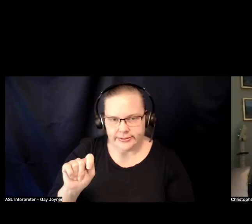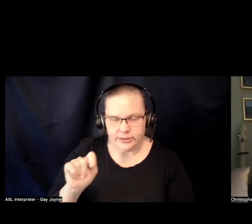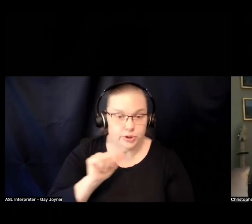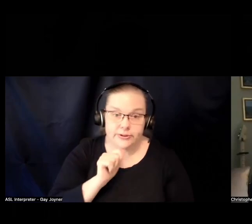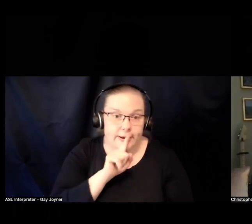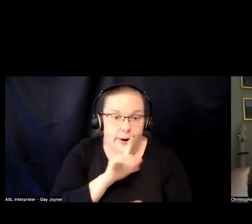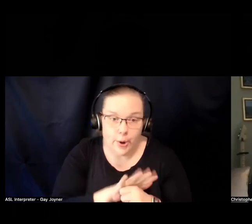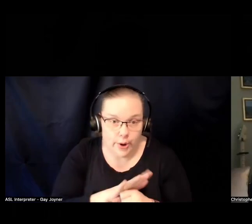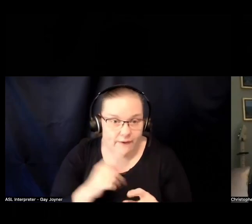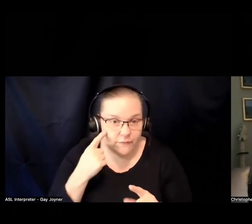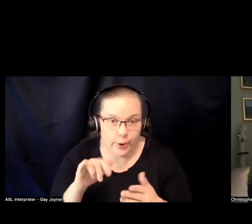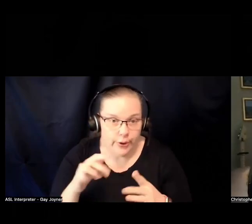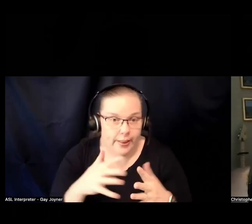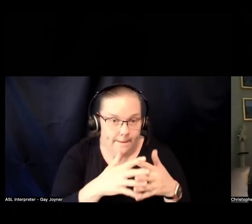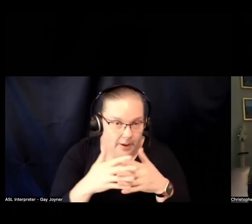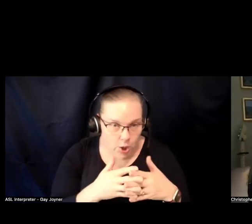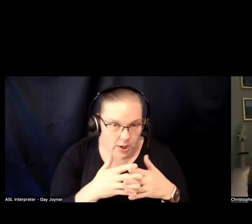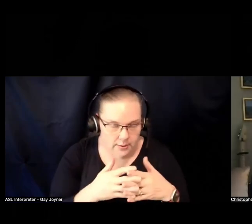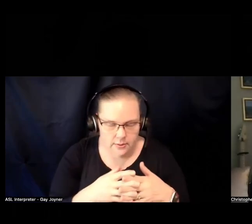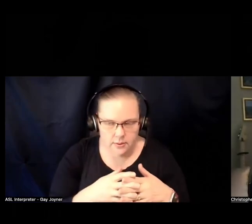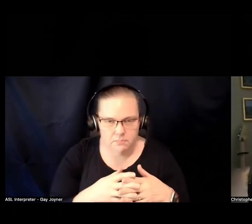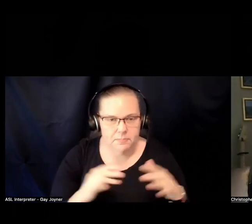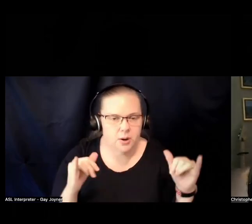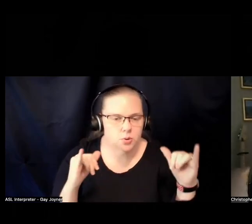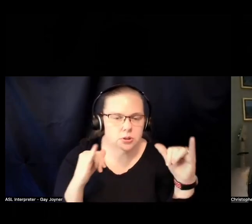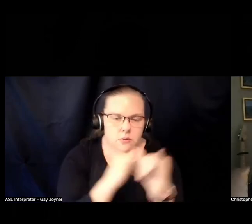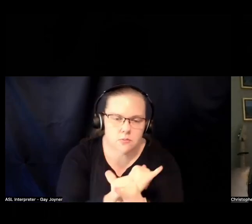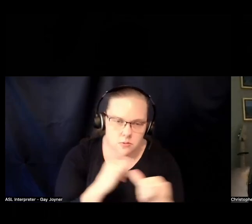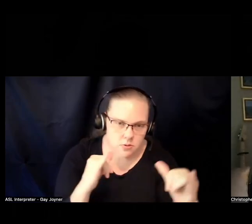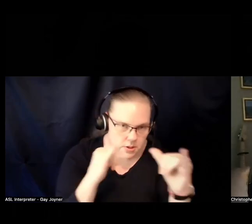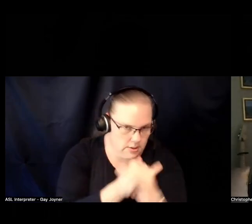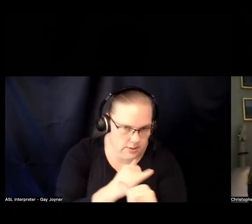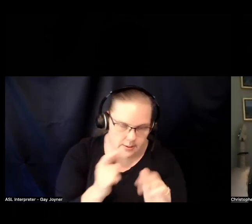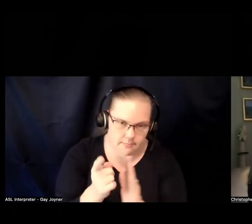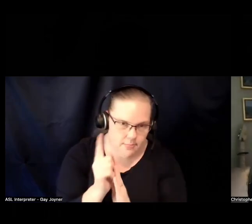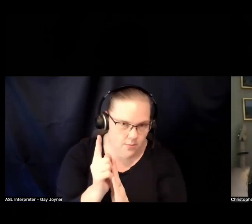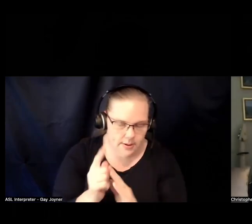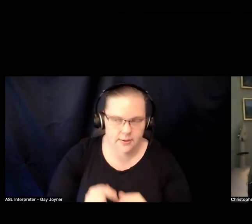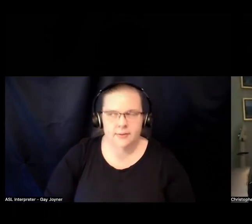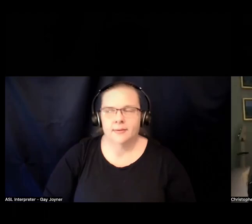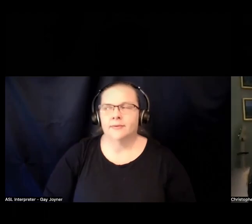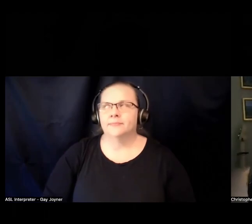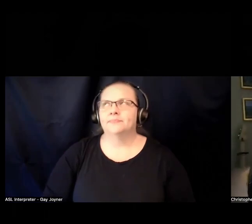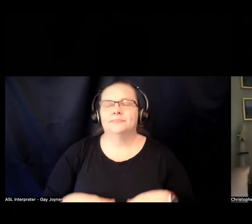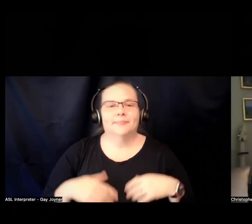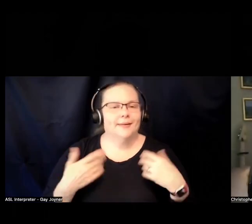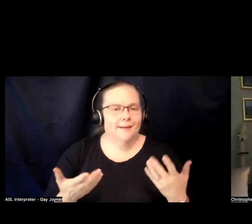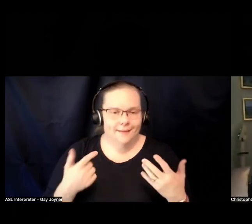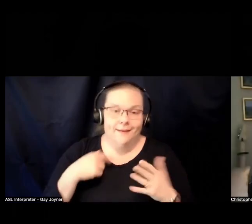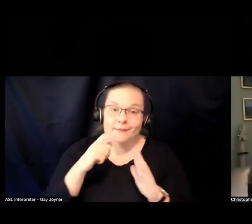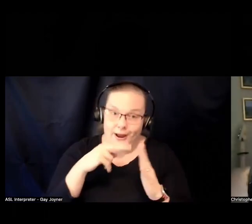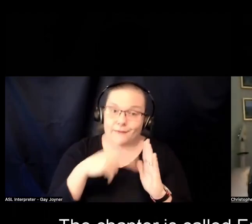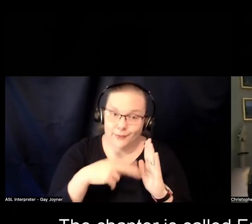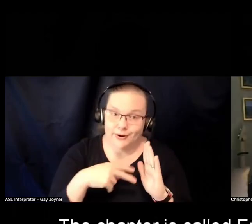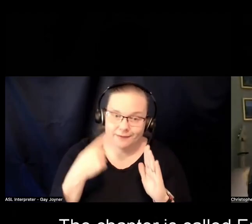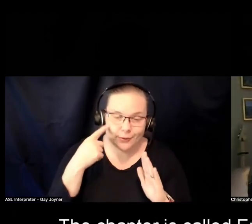So it's just this absolutely crazy moment. I just have to read it to you.